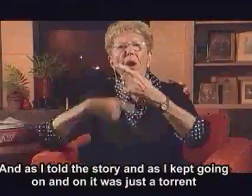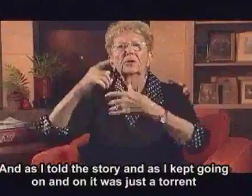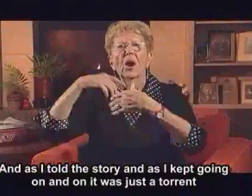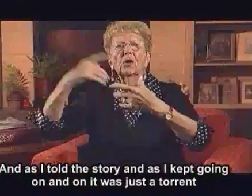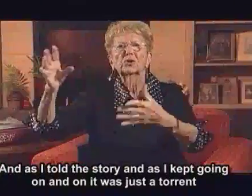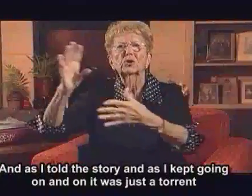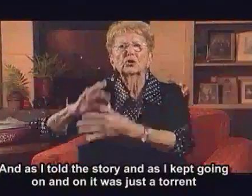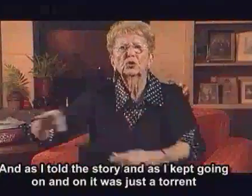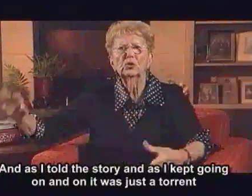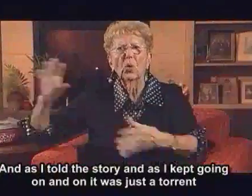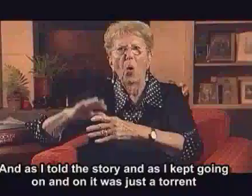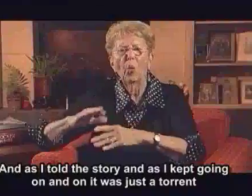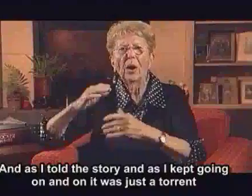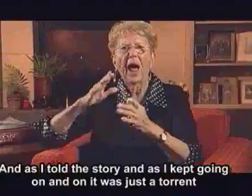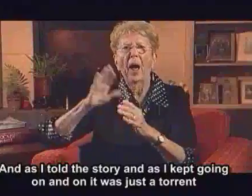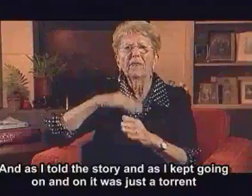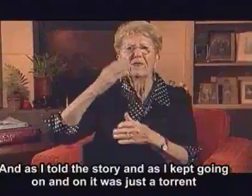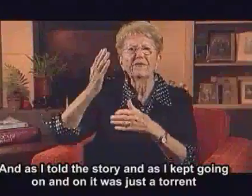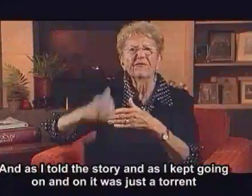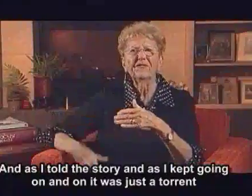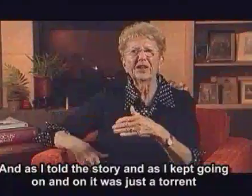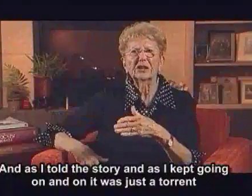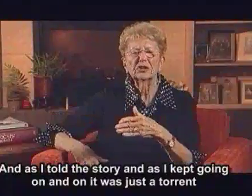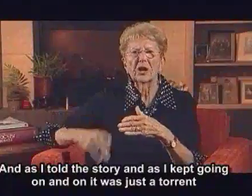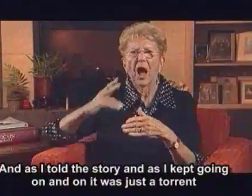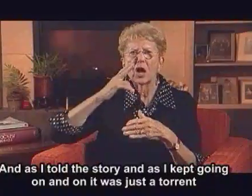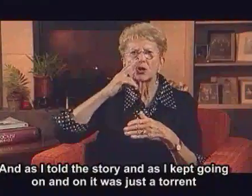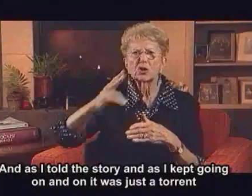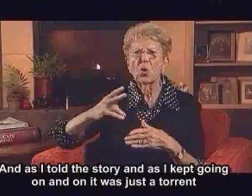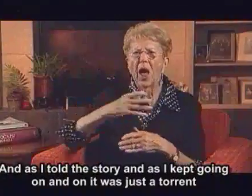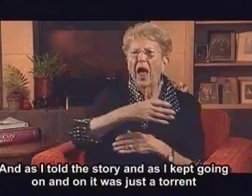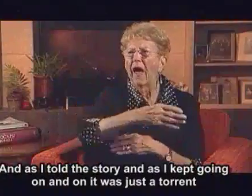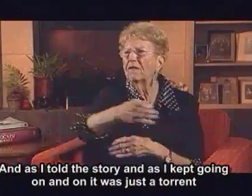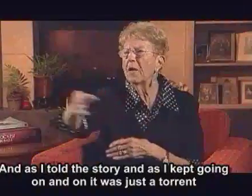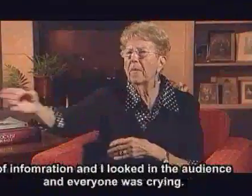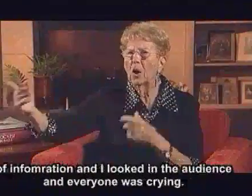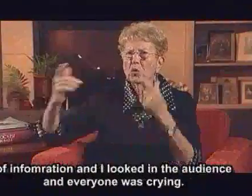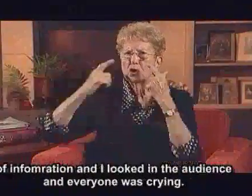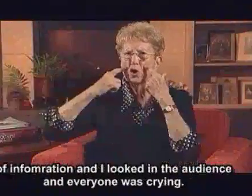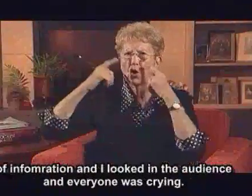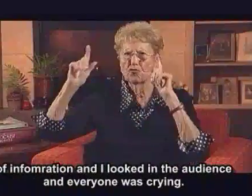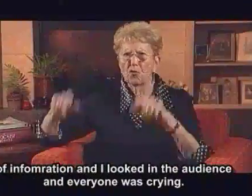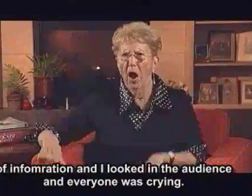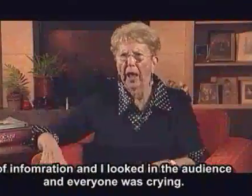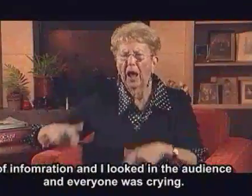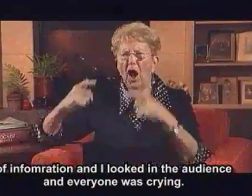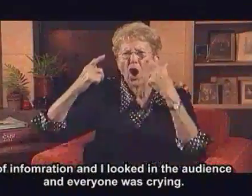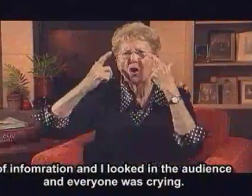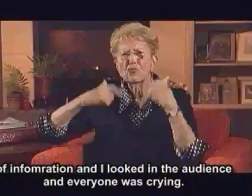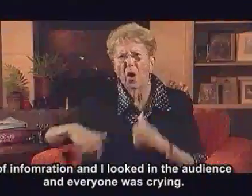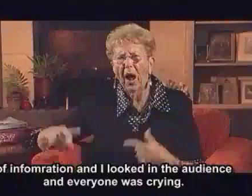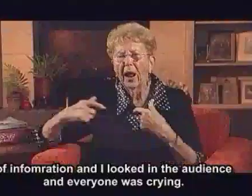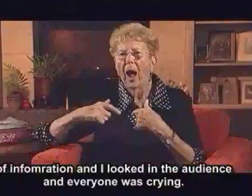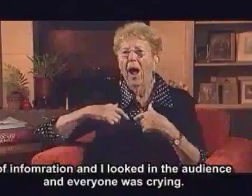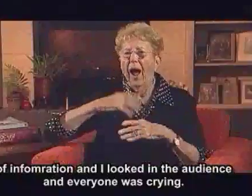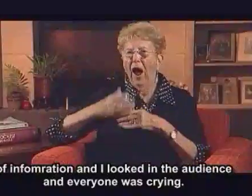And as I told the story and as I kept going on and on, it was just a torrent of information. And I looked in the audience, everyone